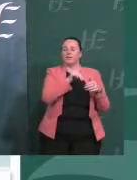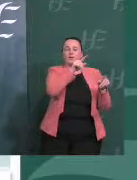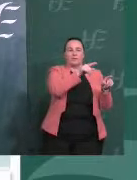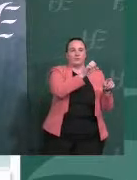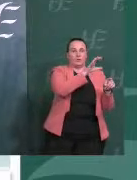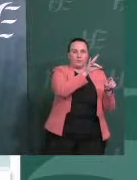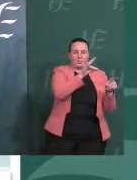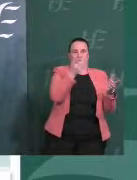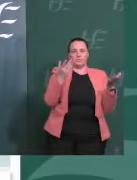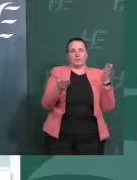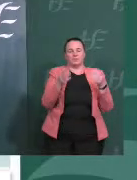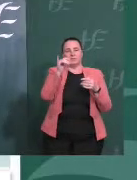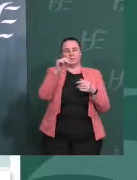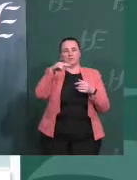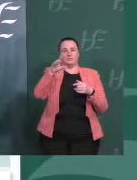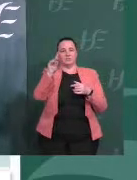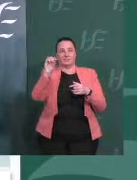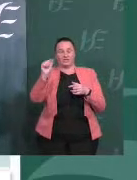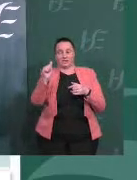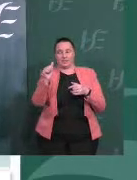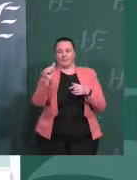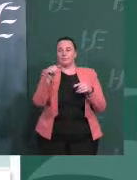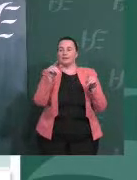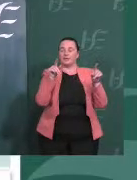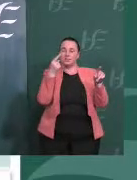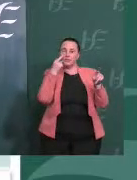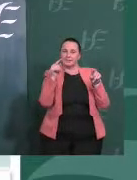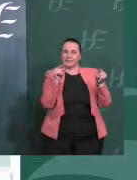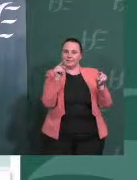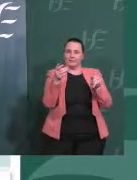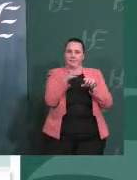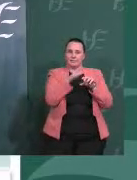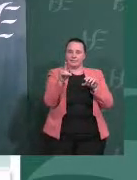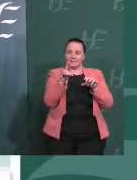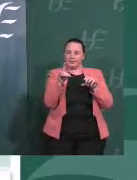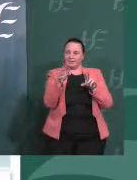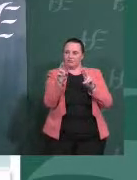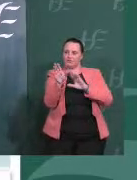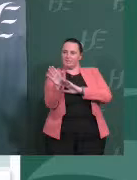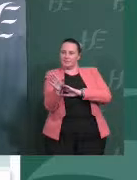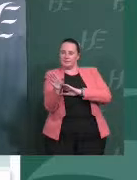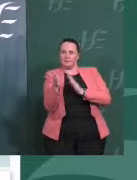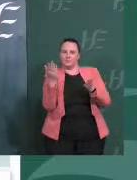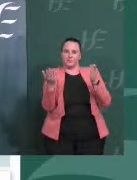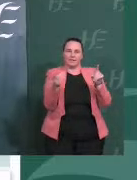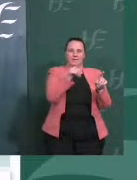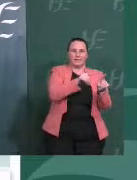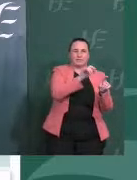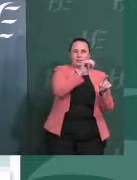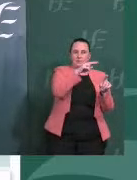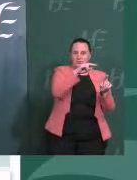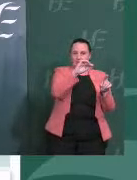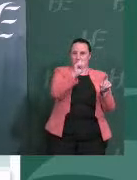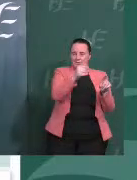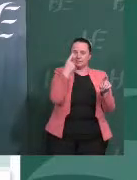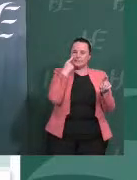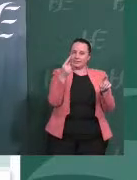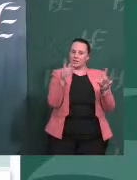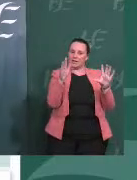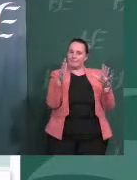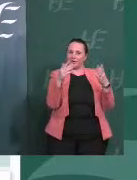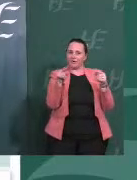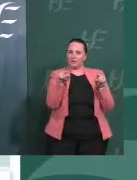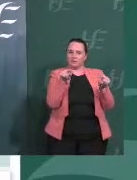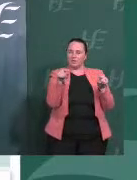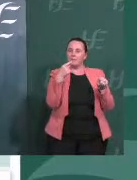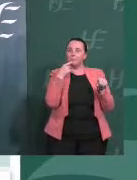yellow line here, blue being Indonesia. But look at the death differential on the right-hand side being the UK and Indonesia. So cases mirror each other,